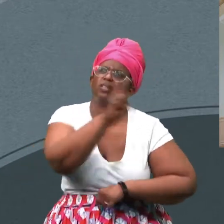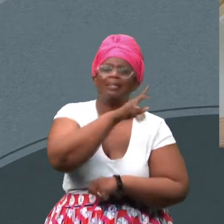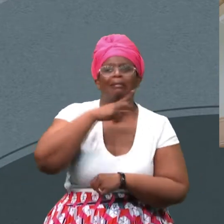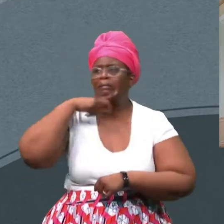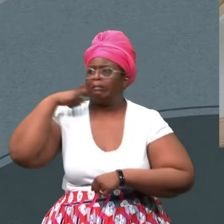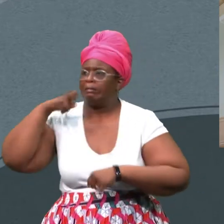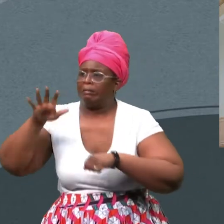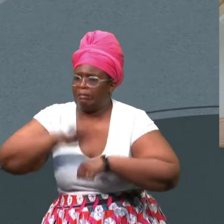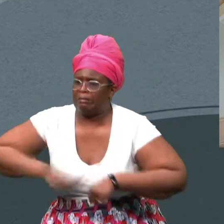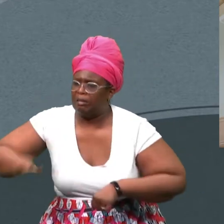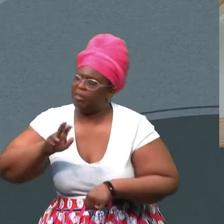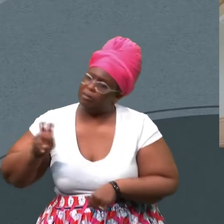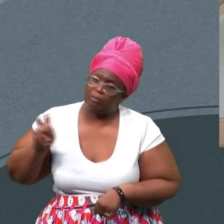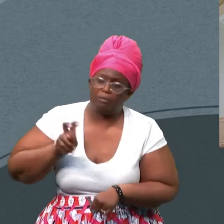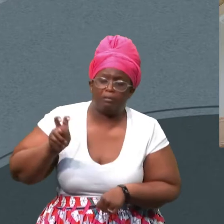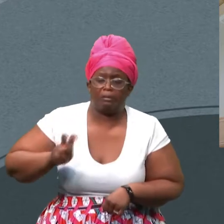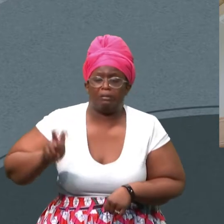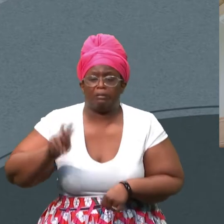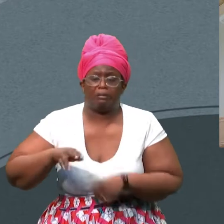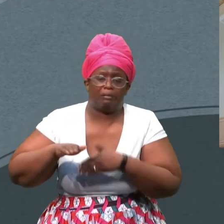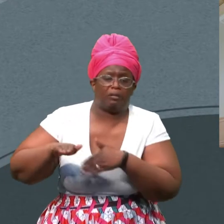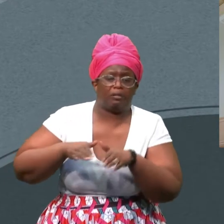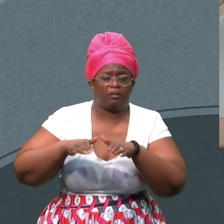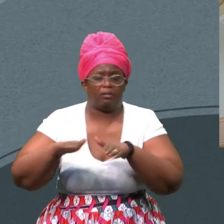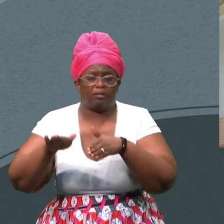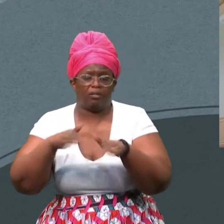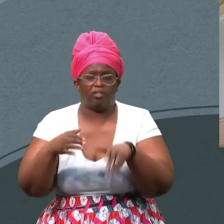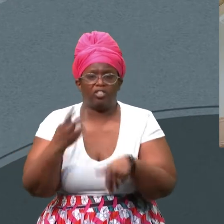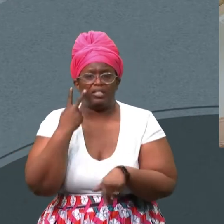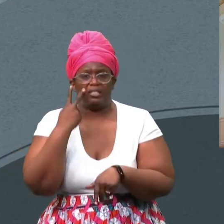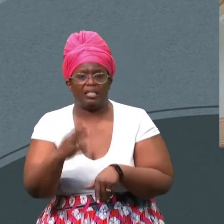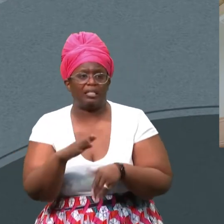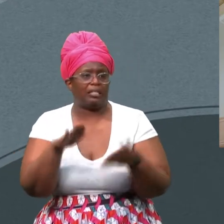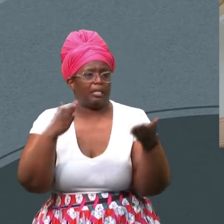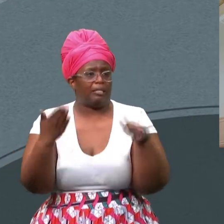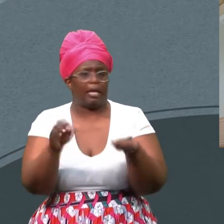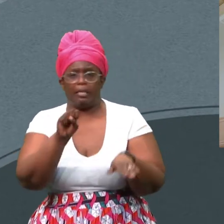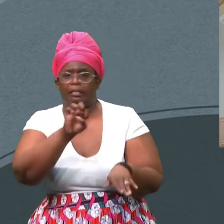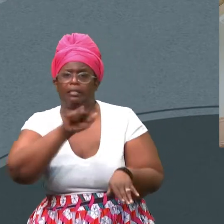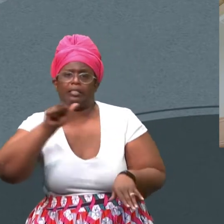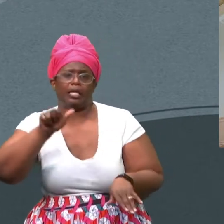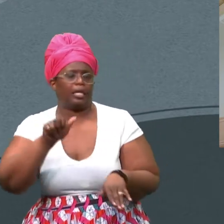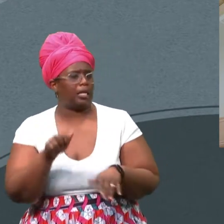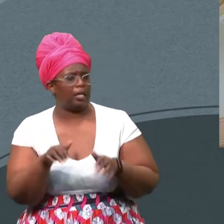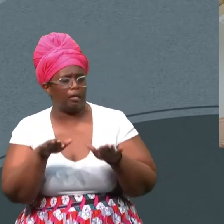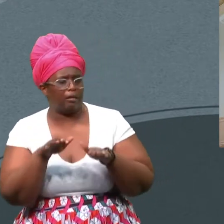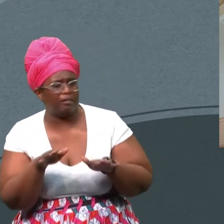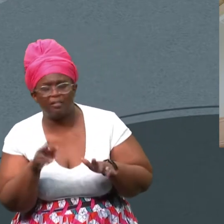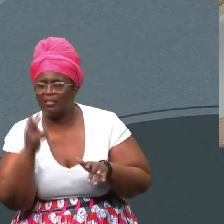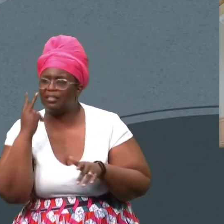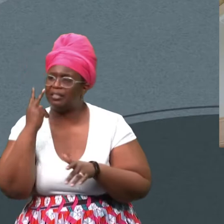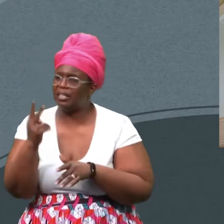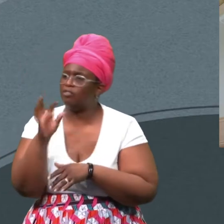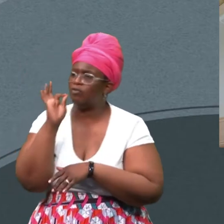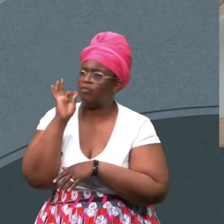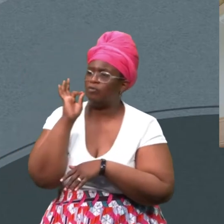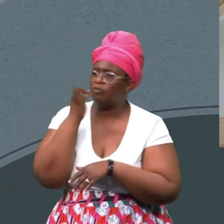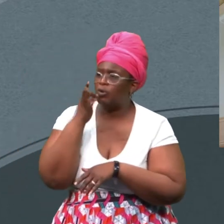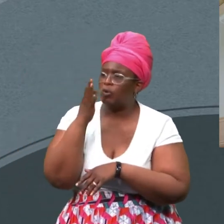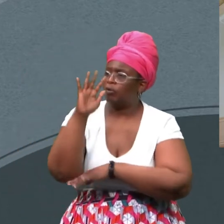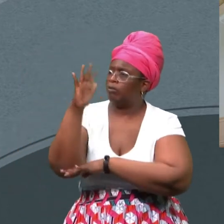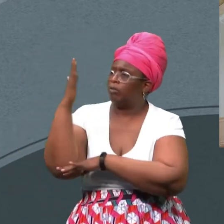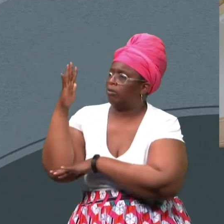around it. There's a glimpse of the Dead Sea as she walks by. And she sees groves of fruit trees that are growing